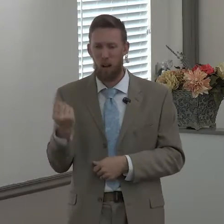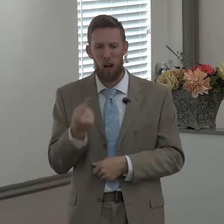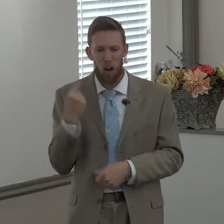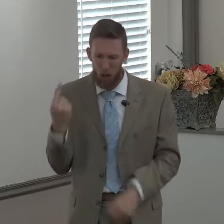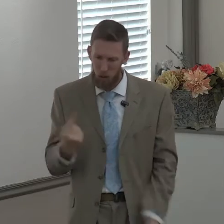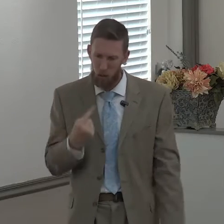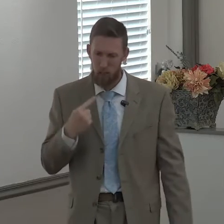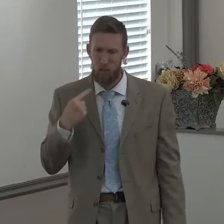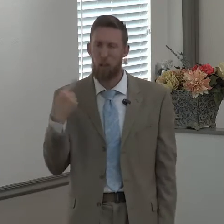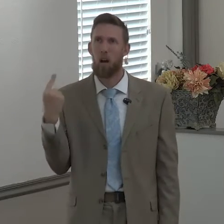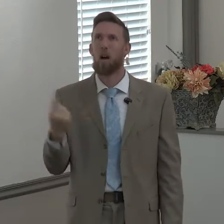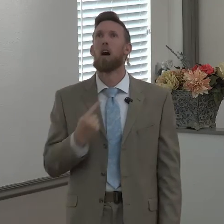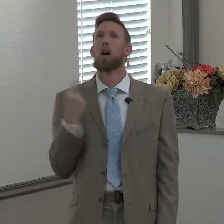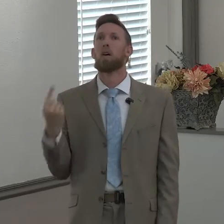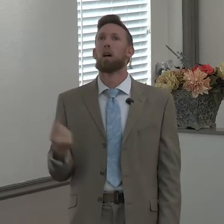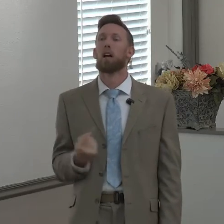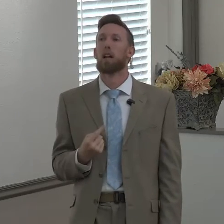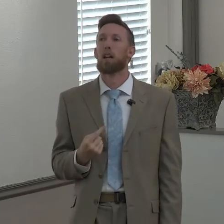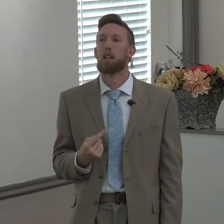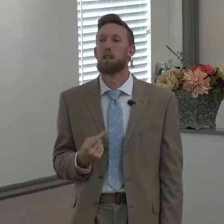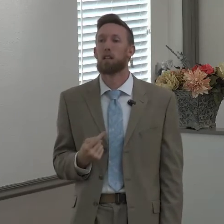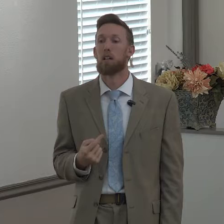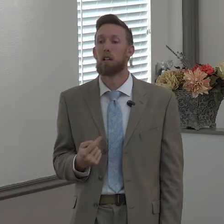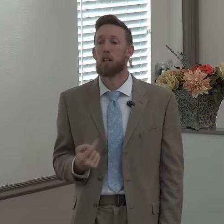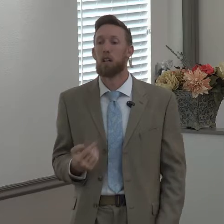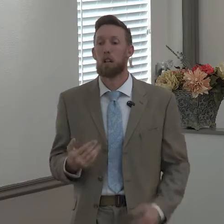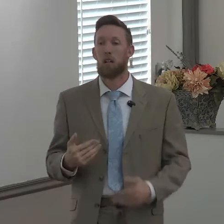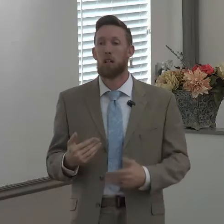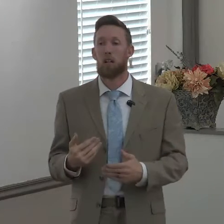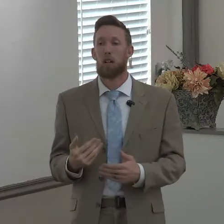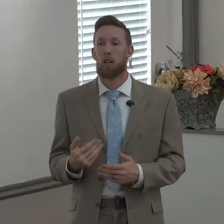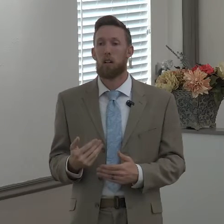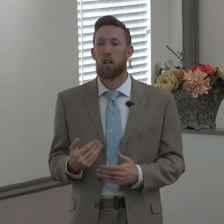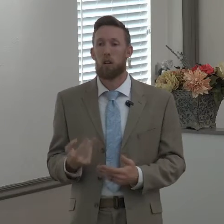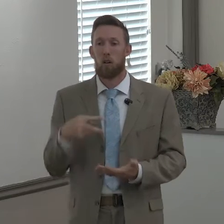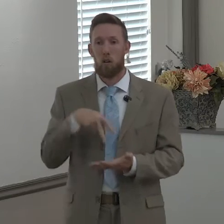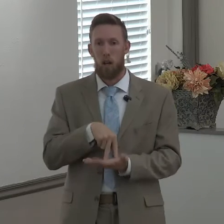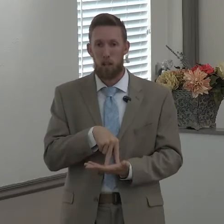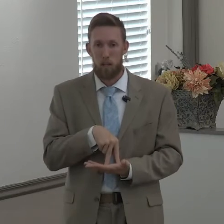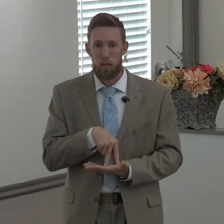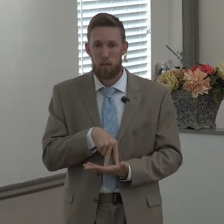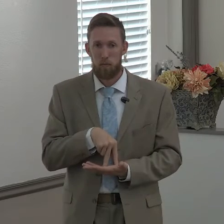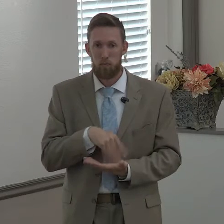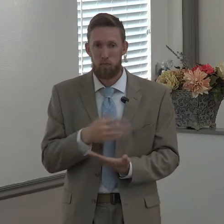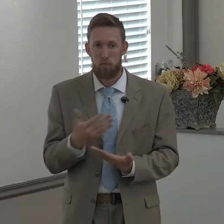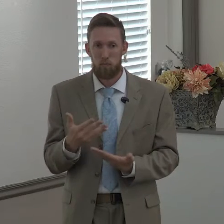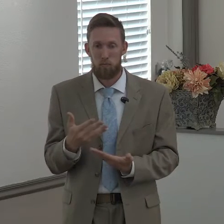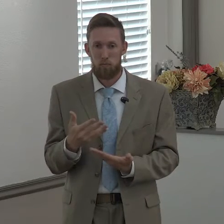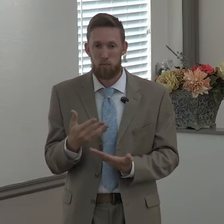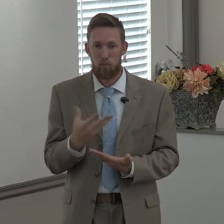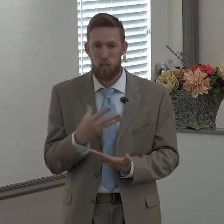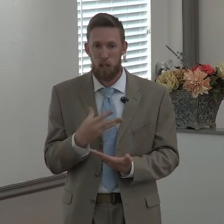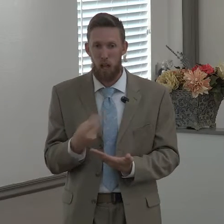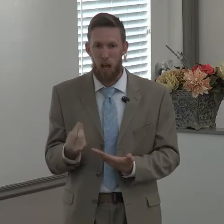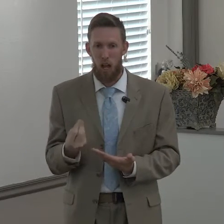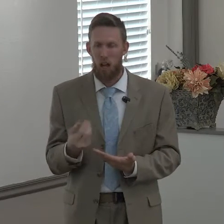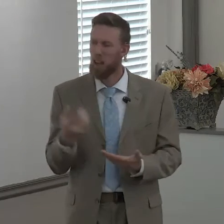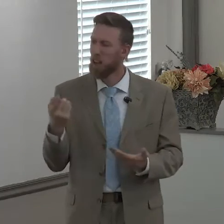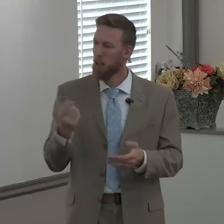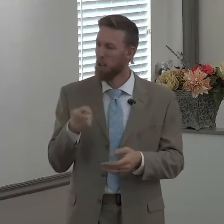in dealing with Peter. I mean, you've got Peter who's constantly